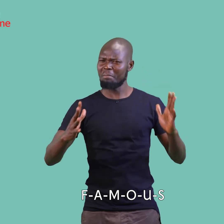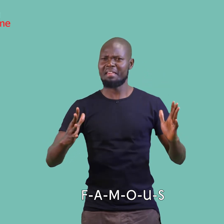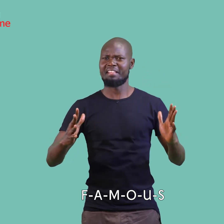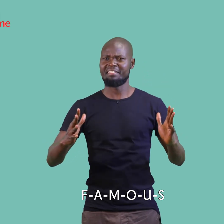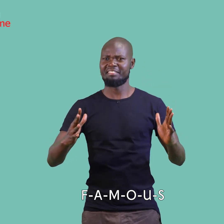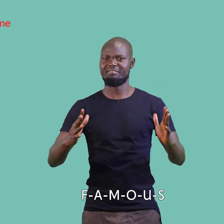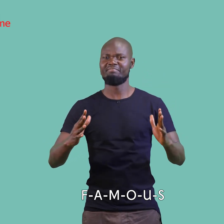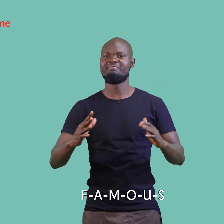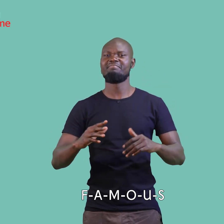Famous.